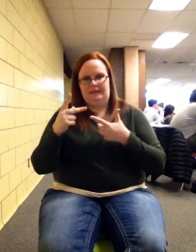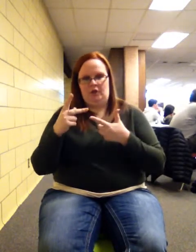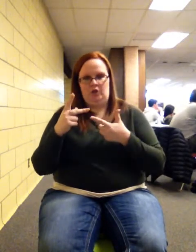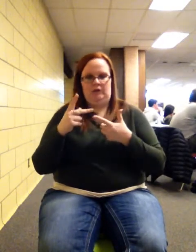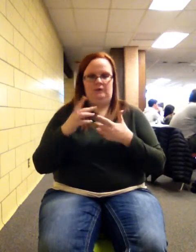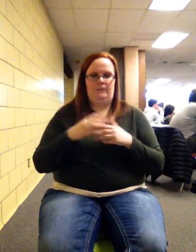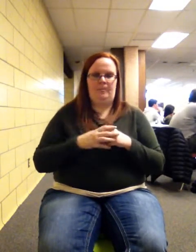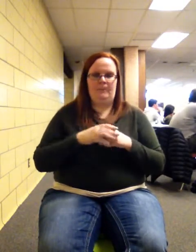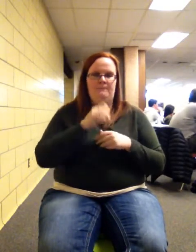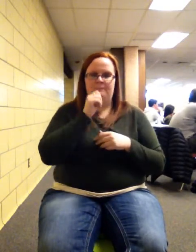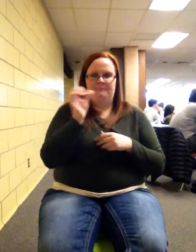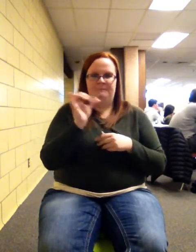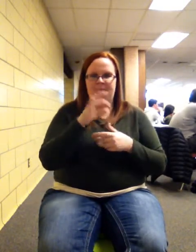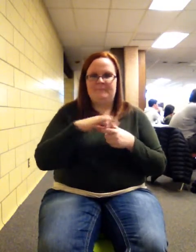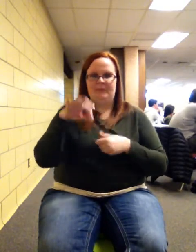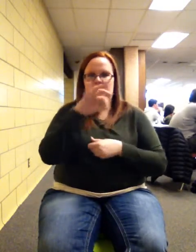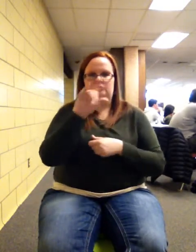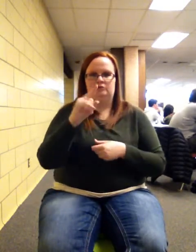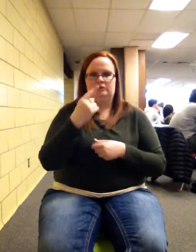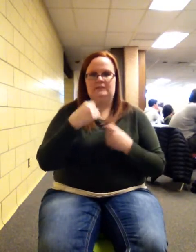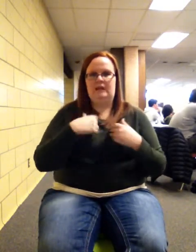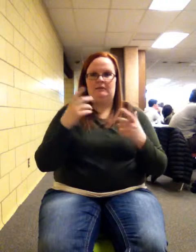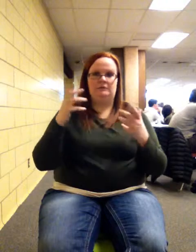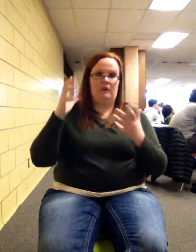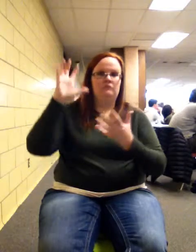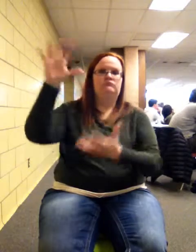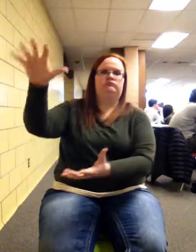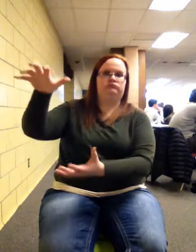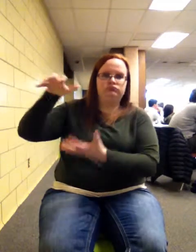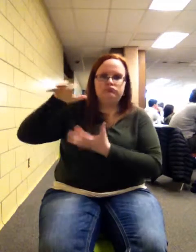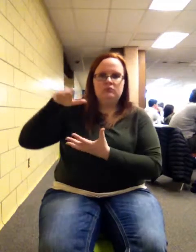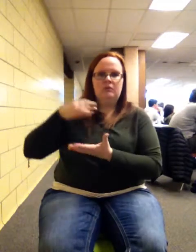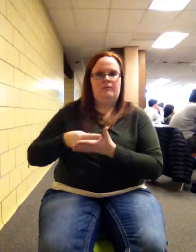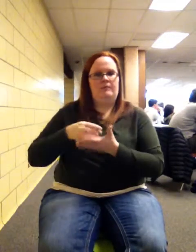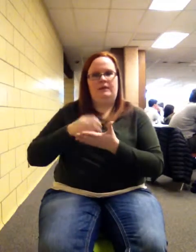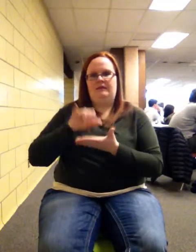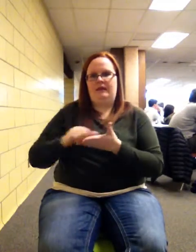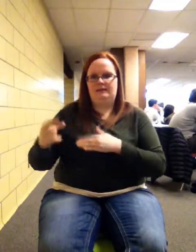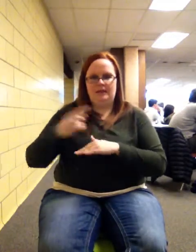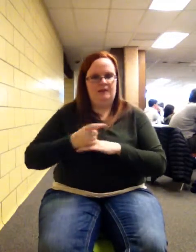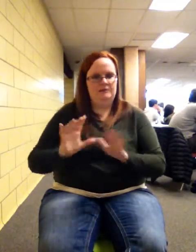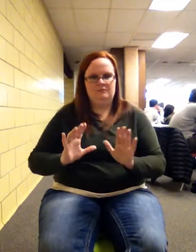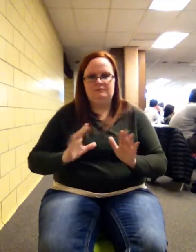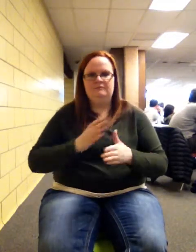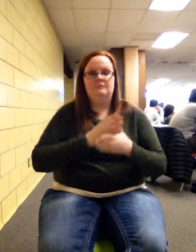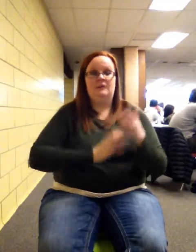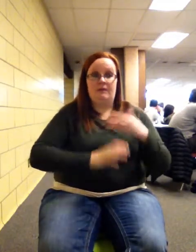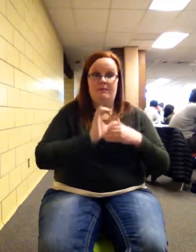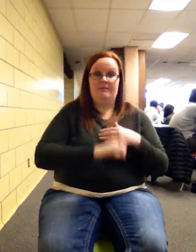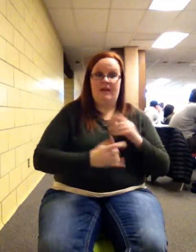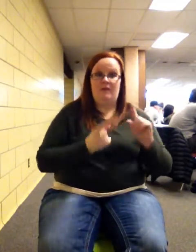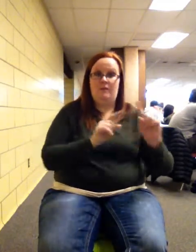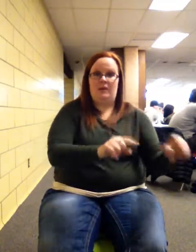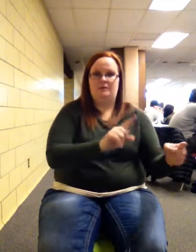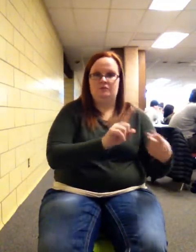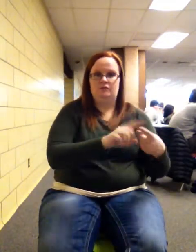So it wasn't like Spirit just got this big hunk of money that day. Some of that was going to the shareholders for their first time to be able